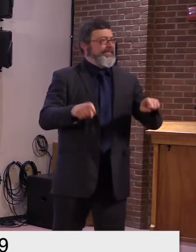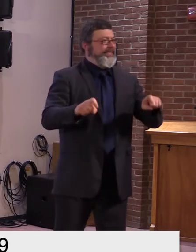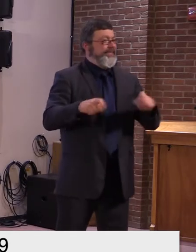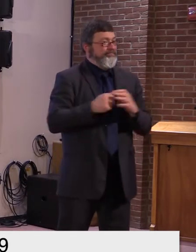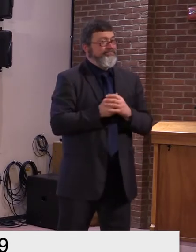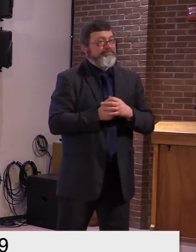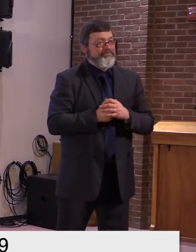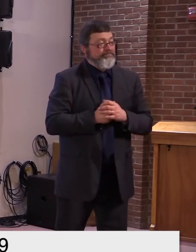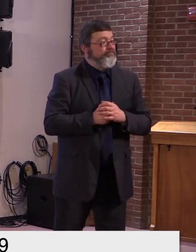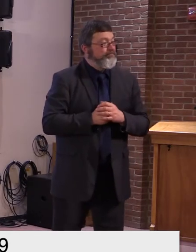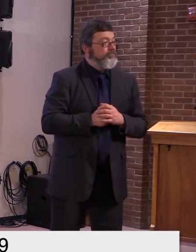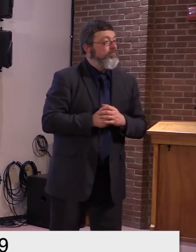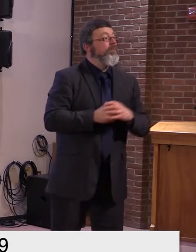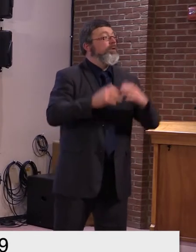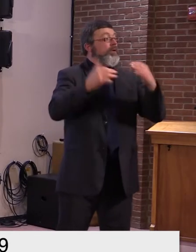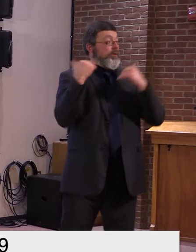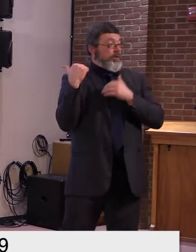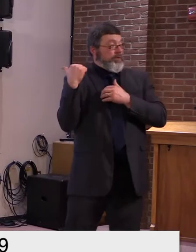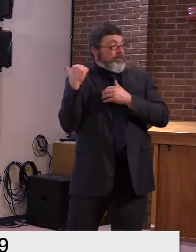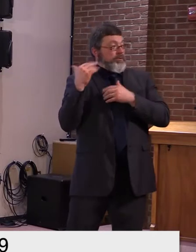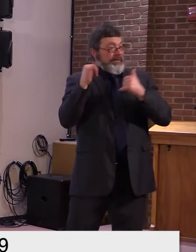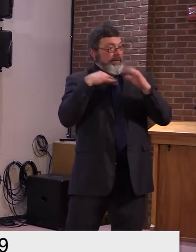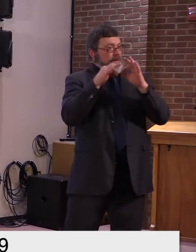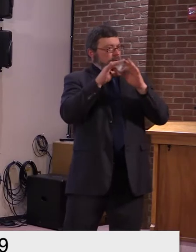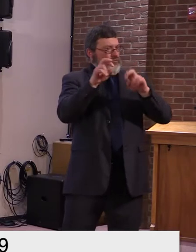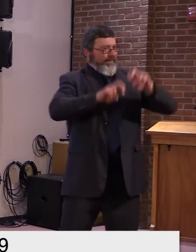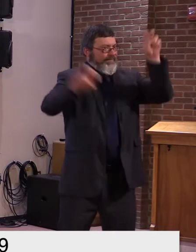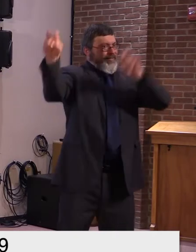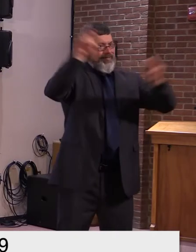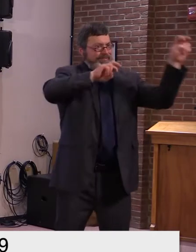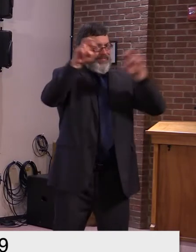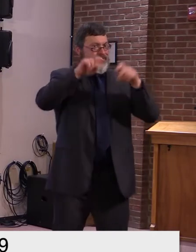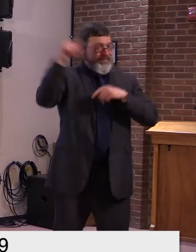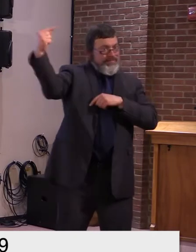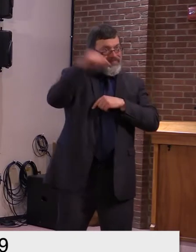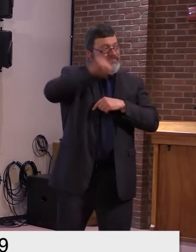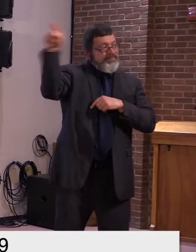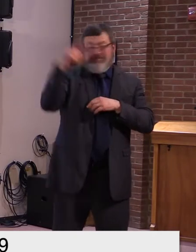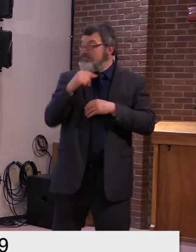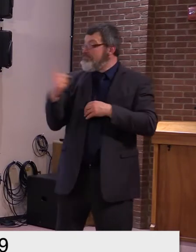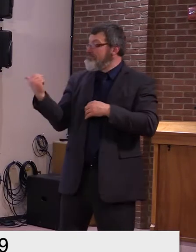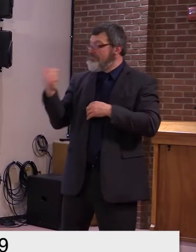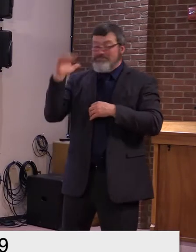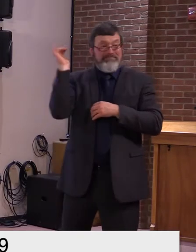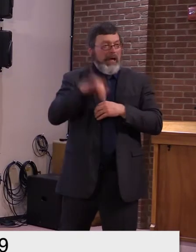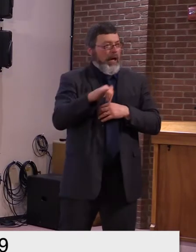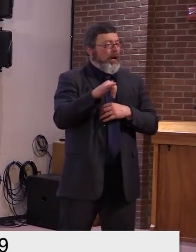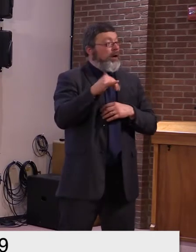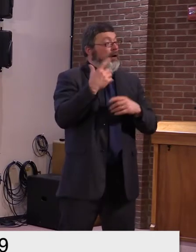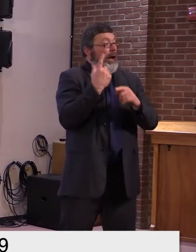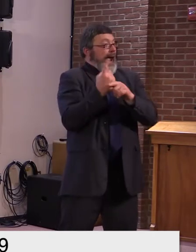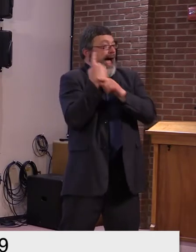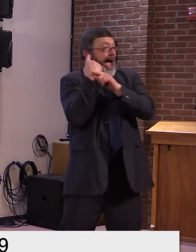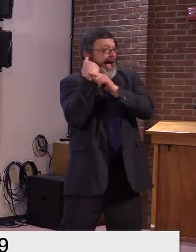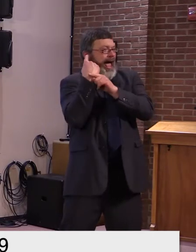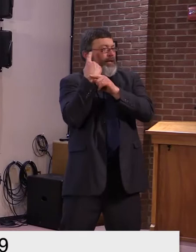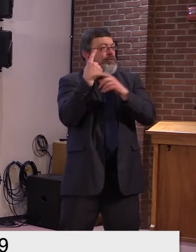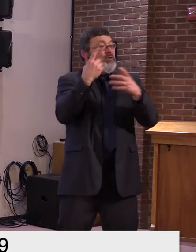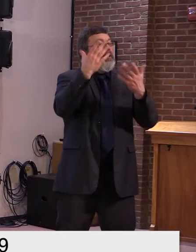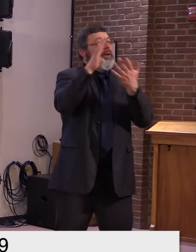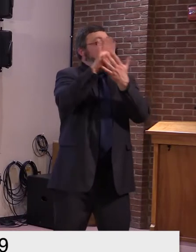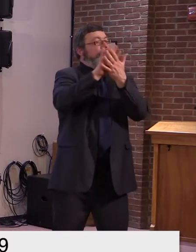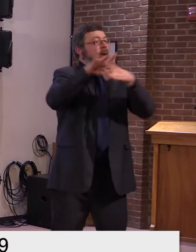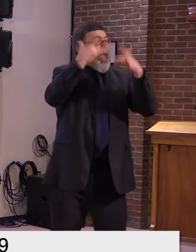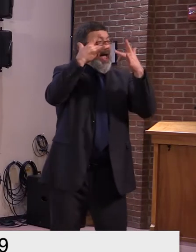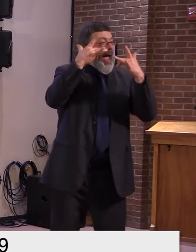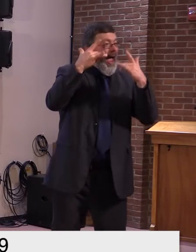travel trends, there's another reason for caution. Over the ski season, over the Christmas to New Year's